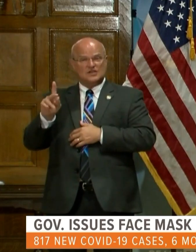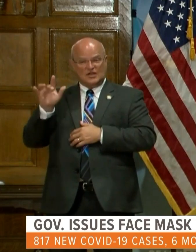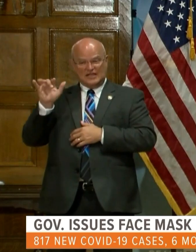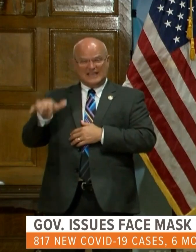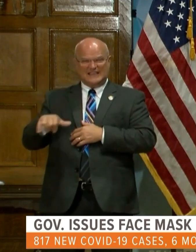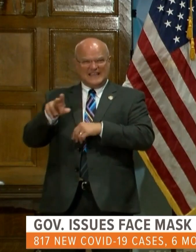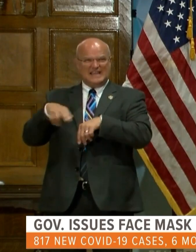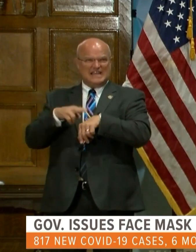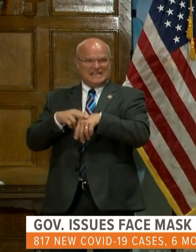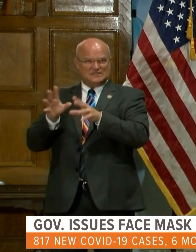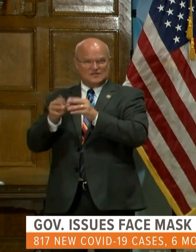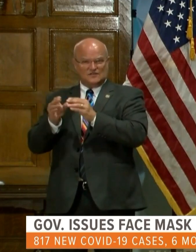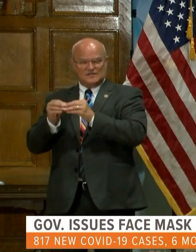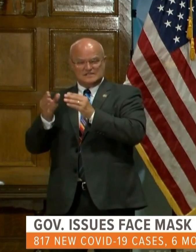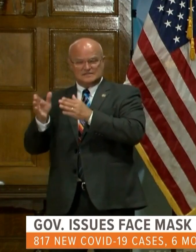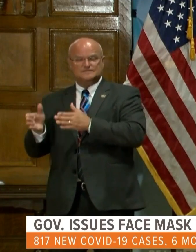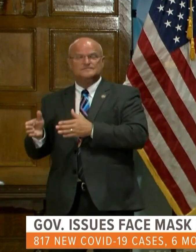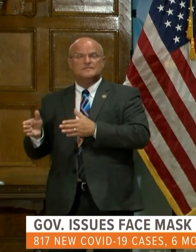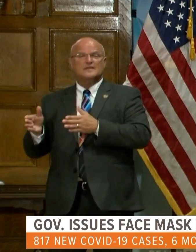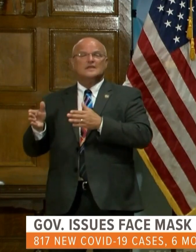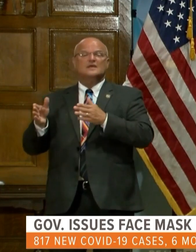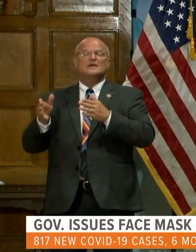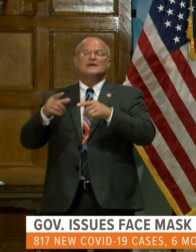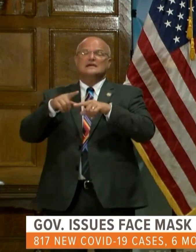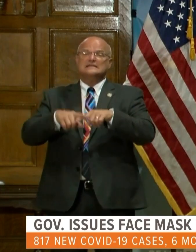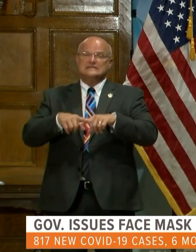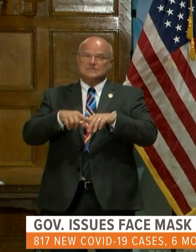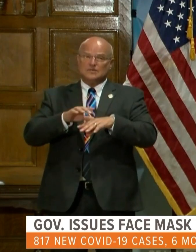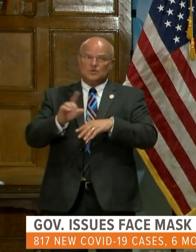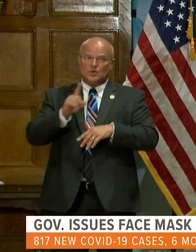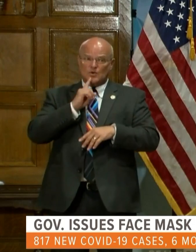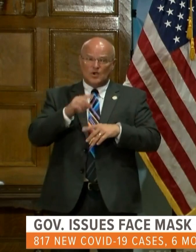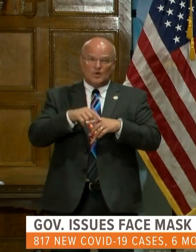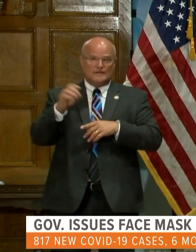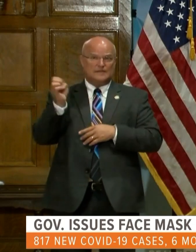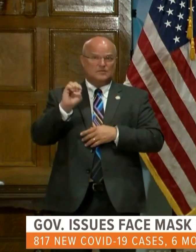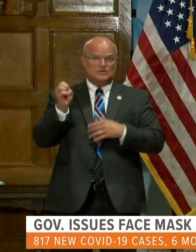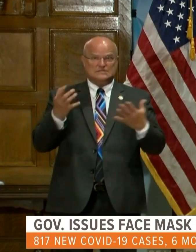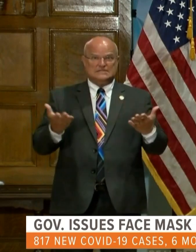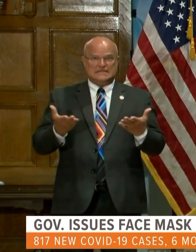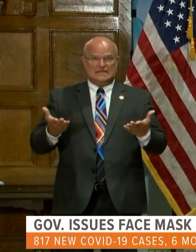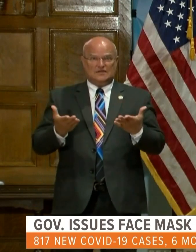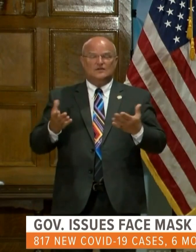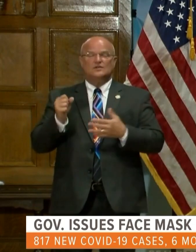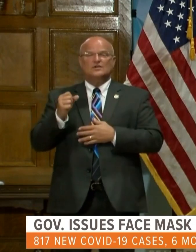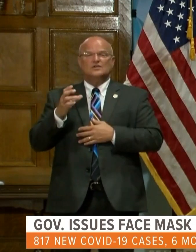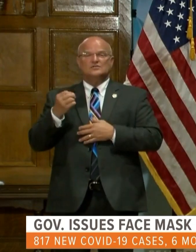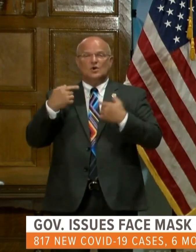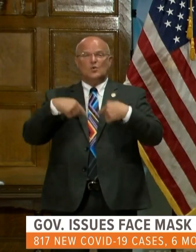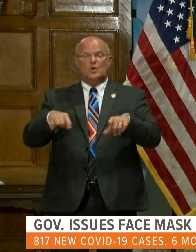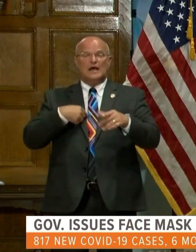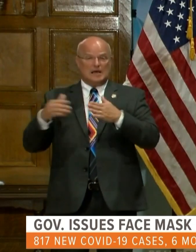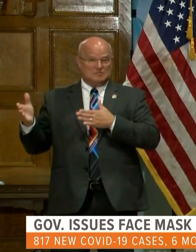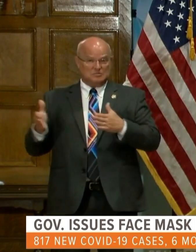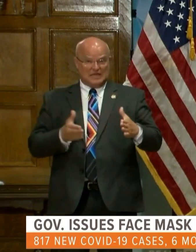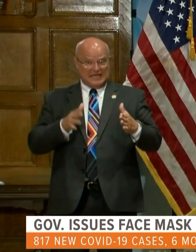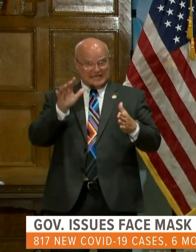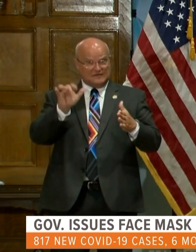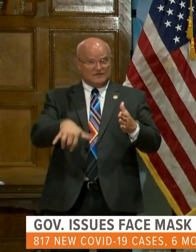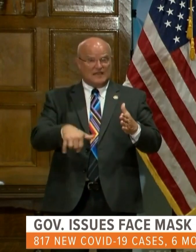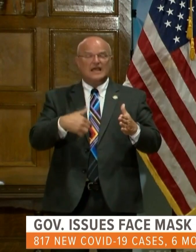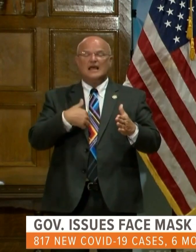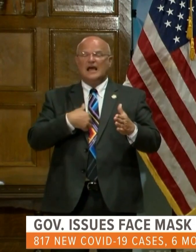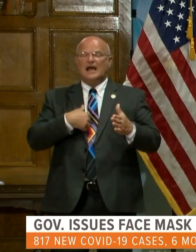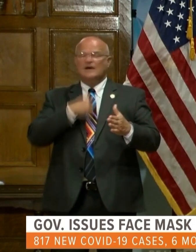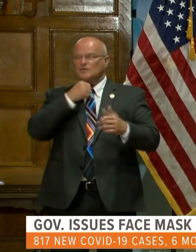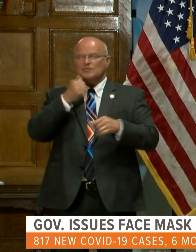that national convention. But it also depends upon where we are in the emergency here. So while I'm planning to do that, I